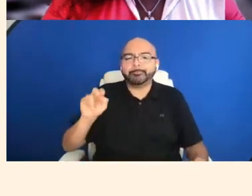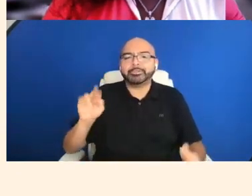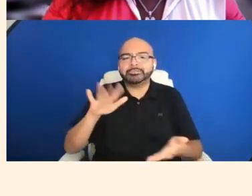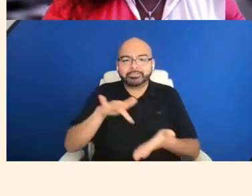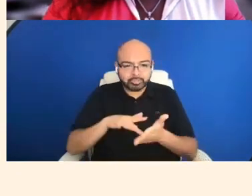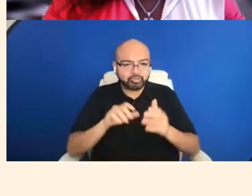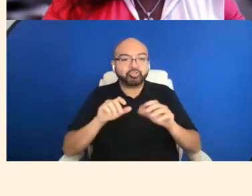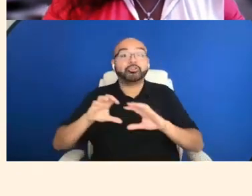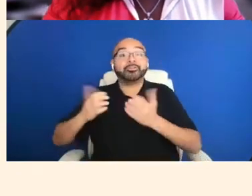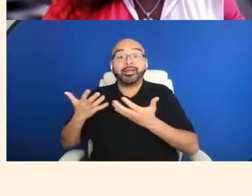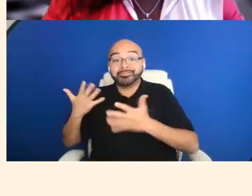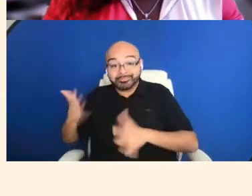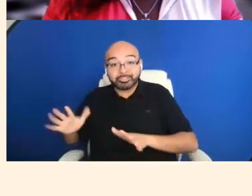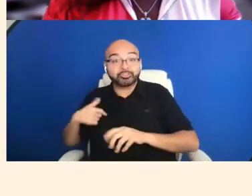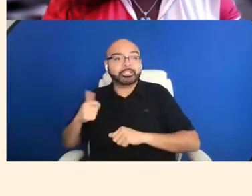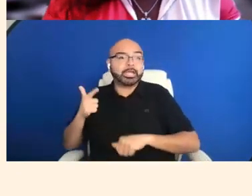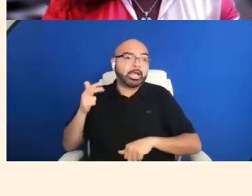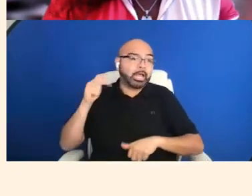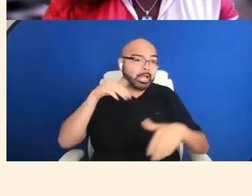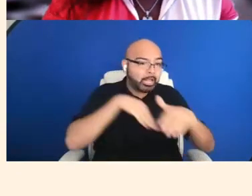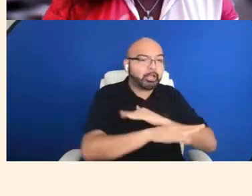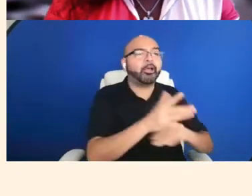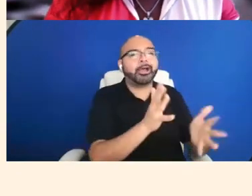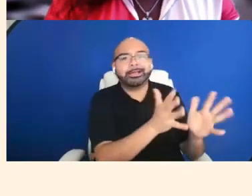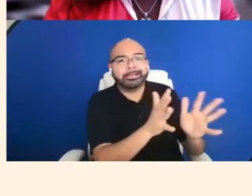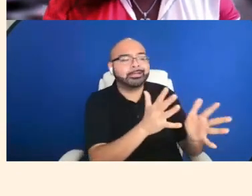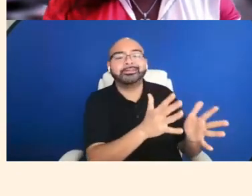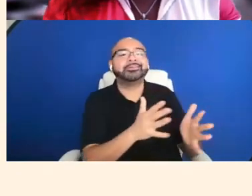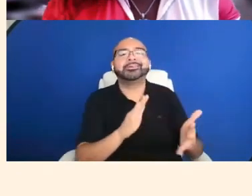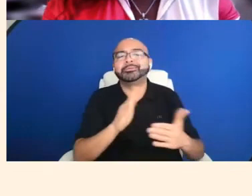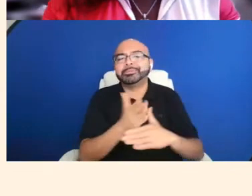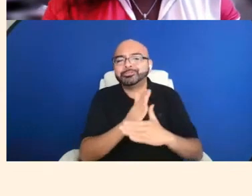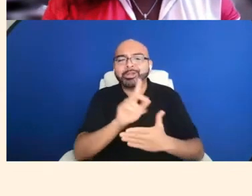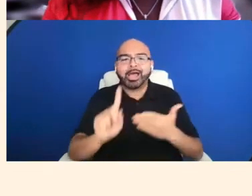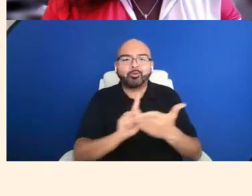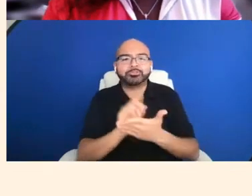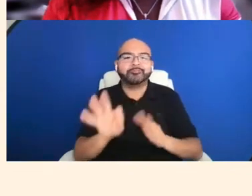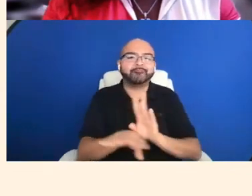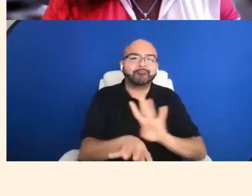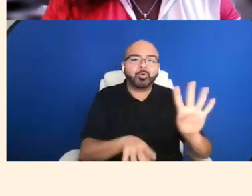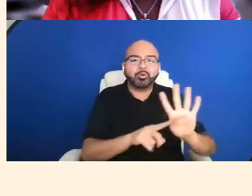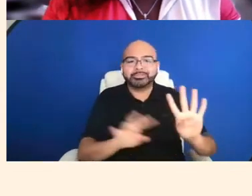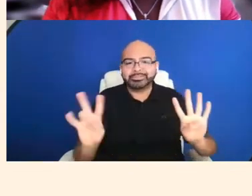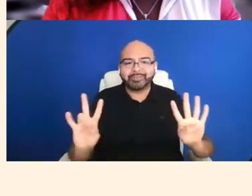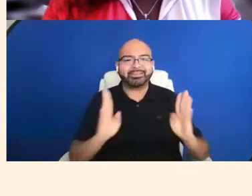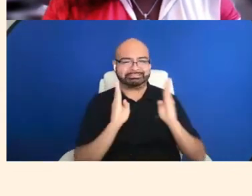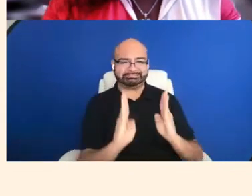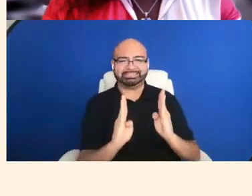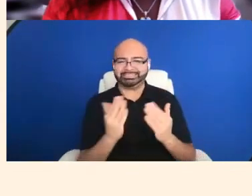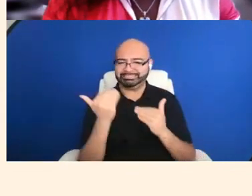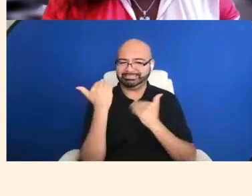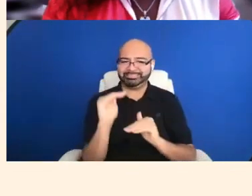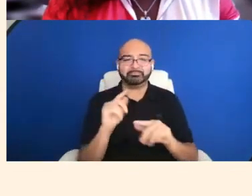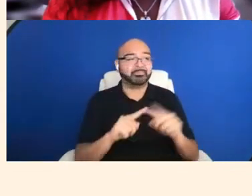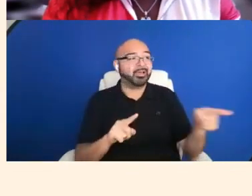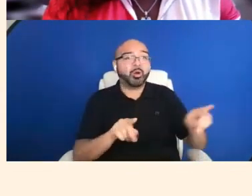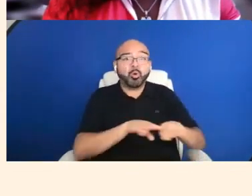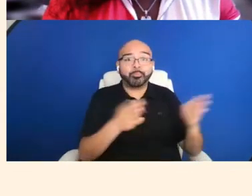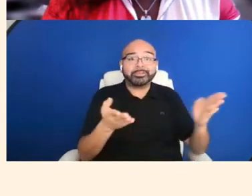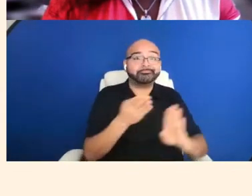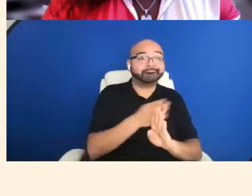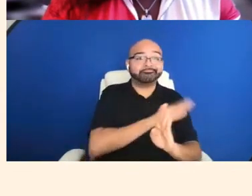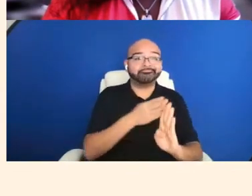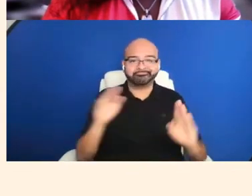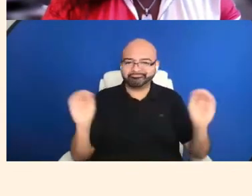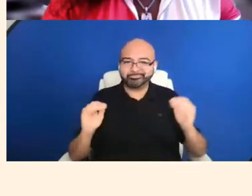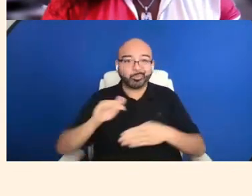after class between probably the hours of 4 and 7, but after that they were closed and there was nothing on the weekends. There was nowhere that